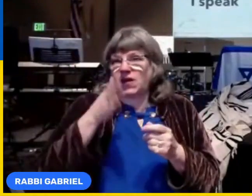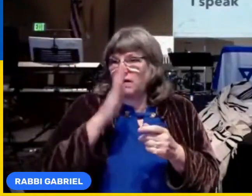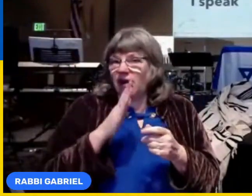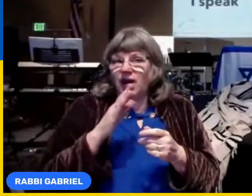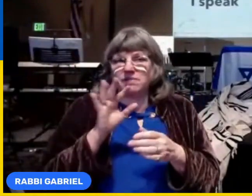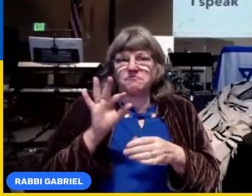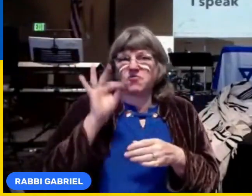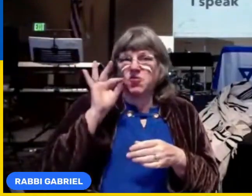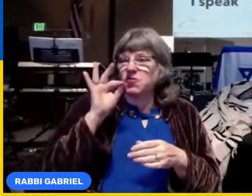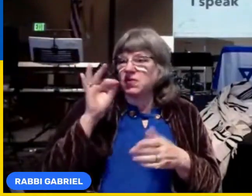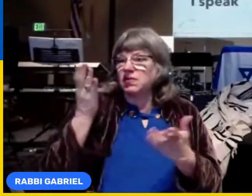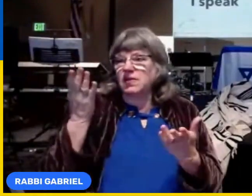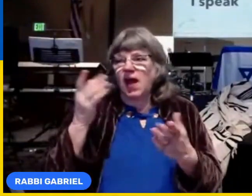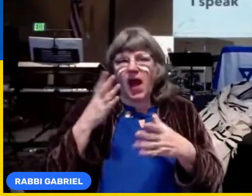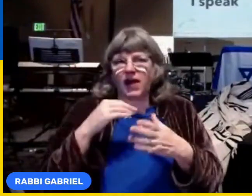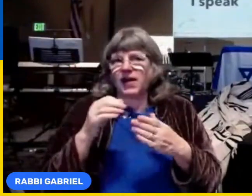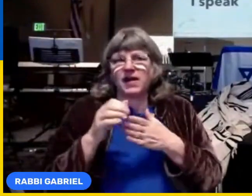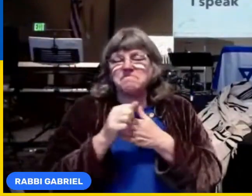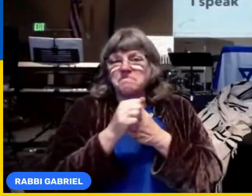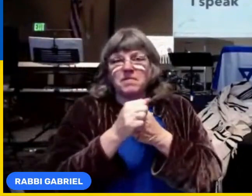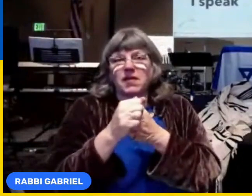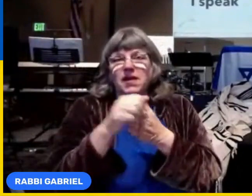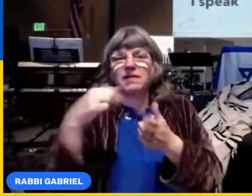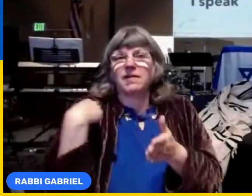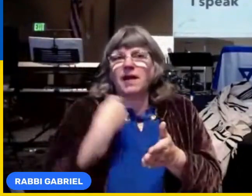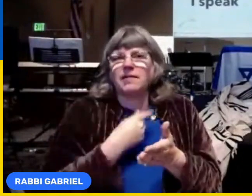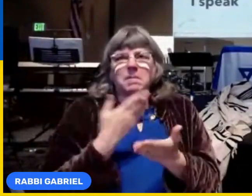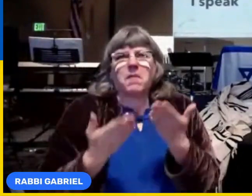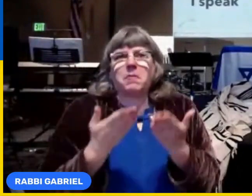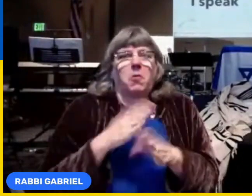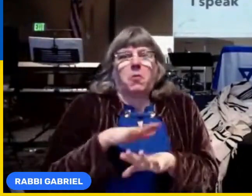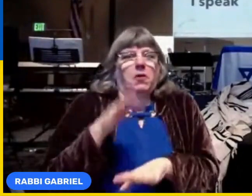You know, especially when God's will is involved.